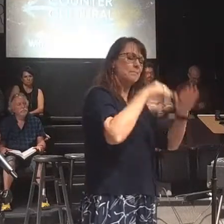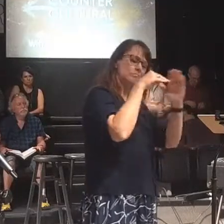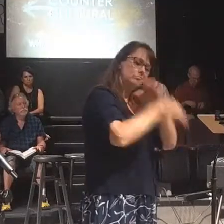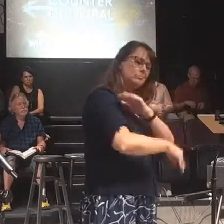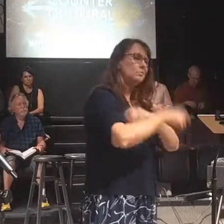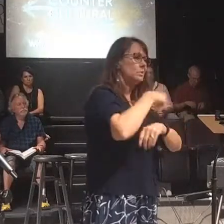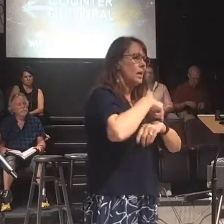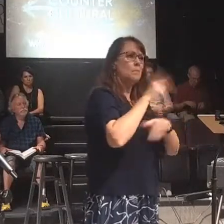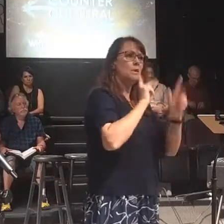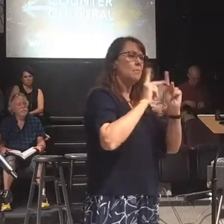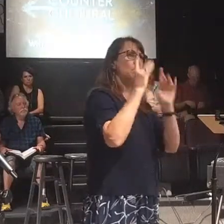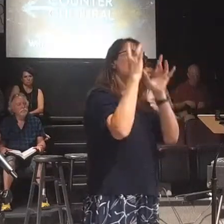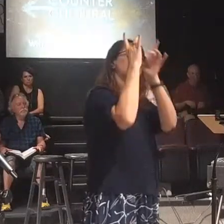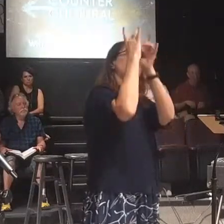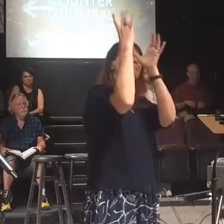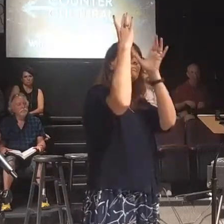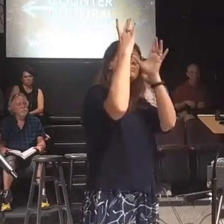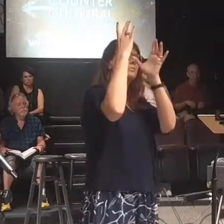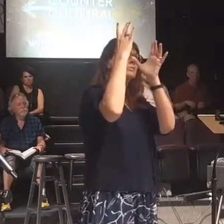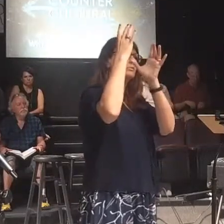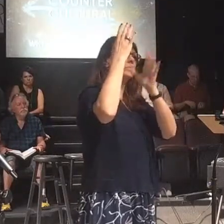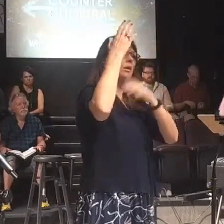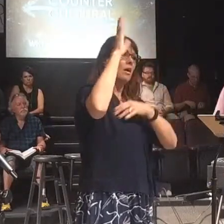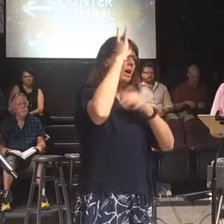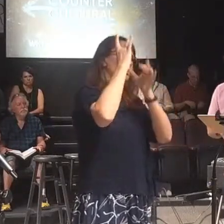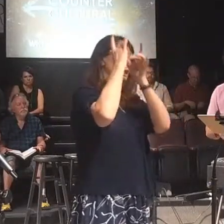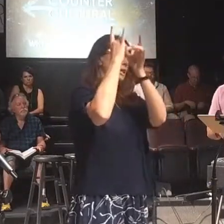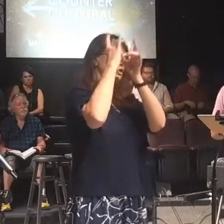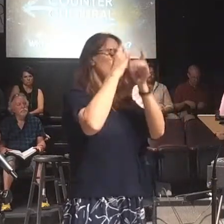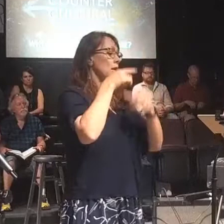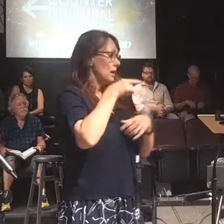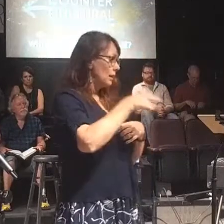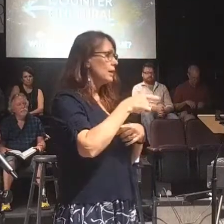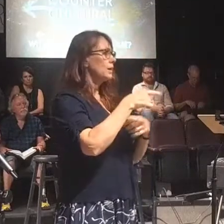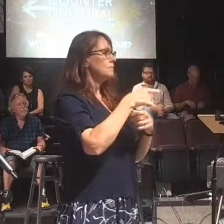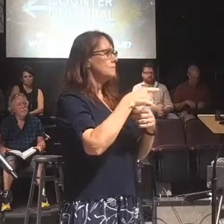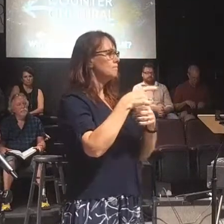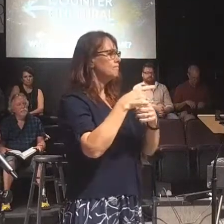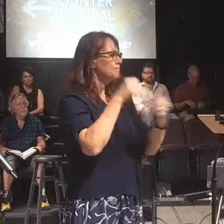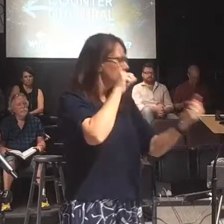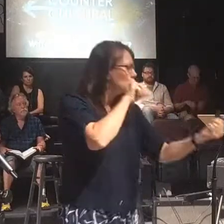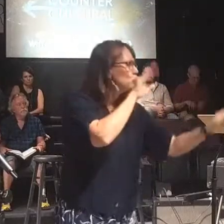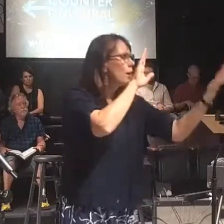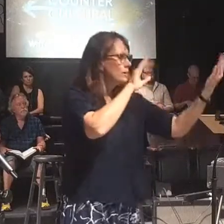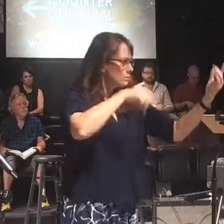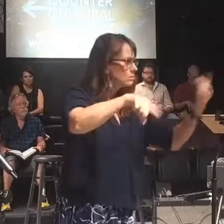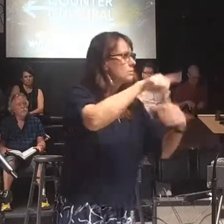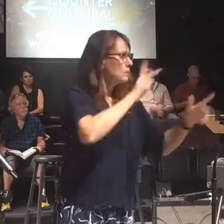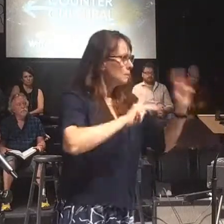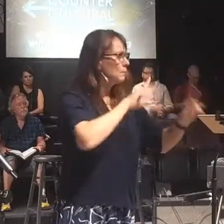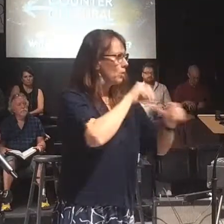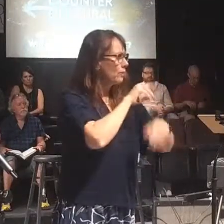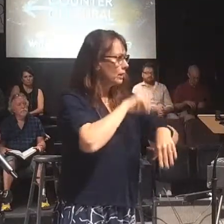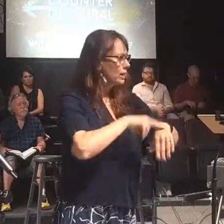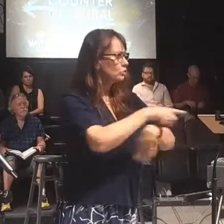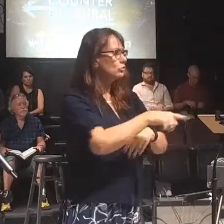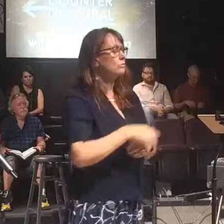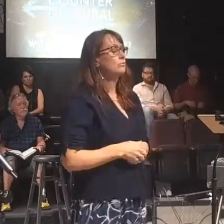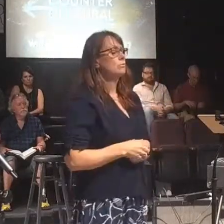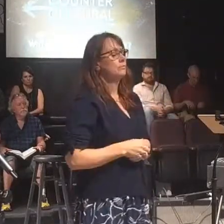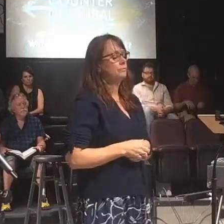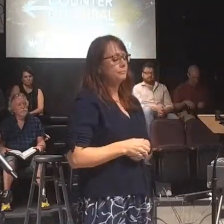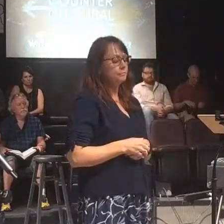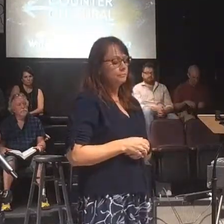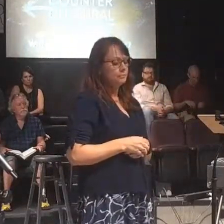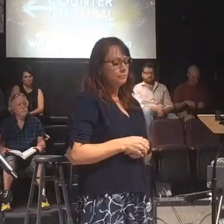some of these things that are happening in the nation. So there's this sense